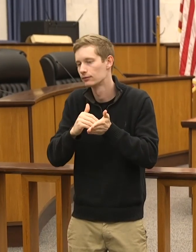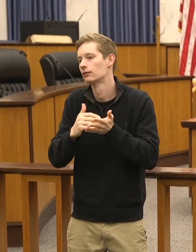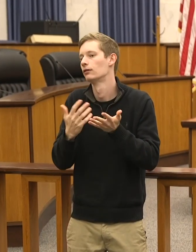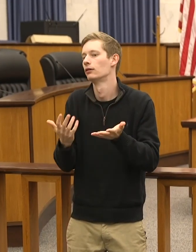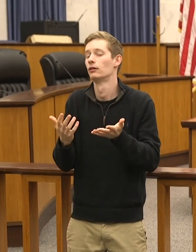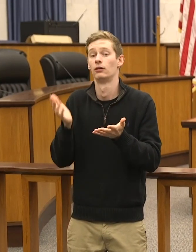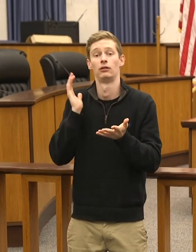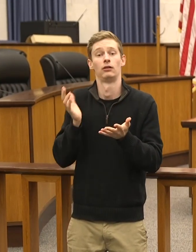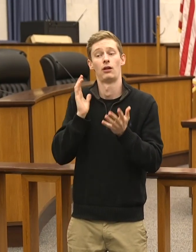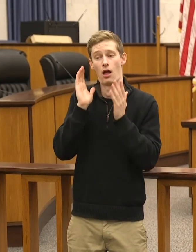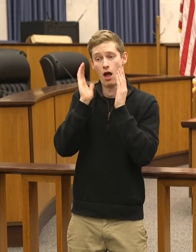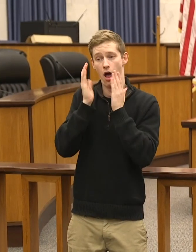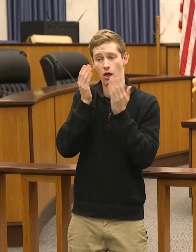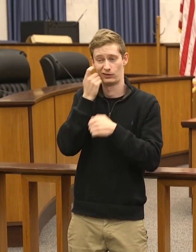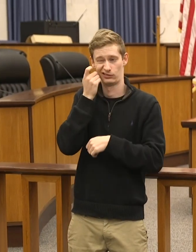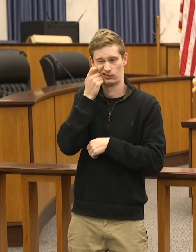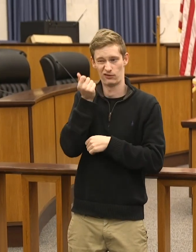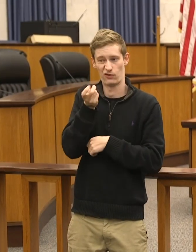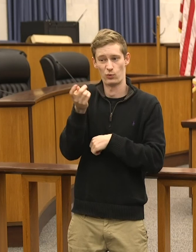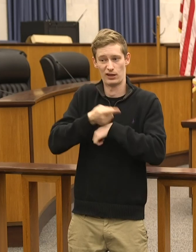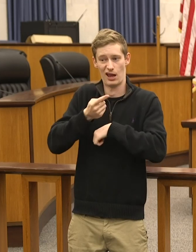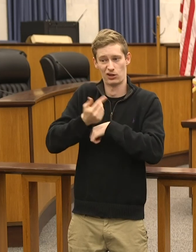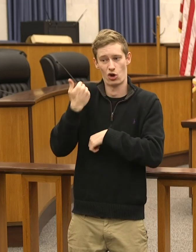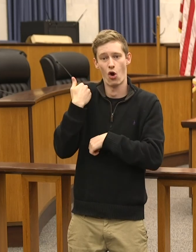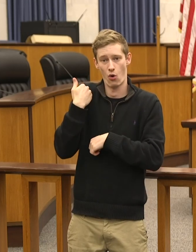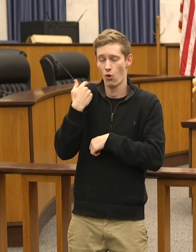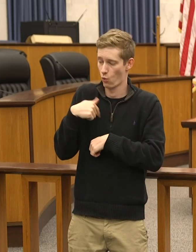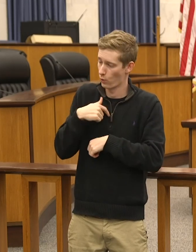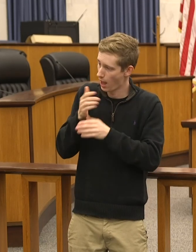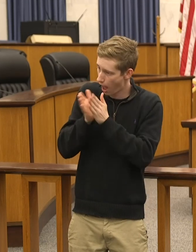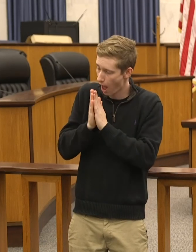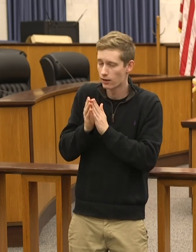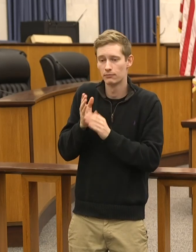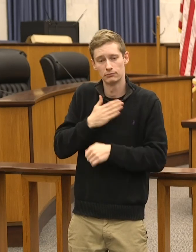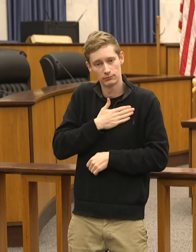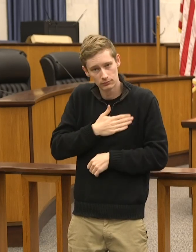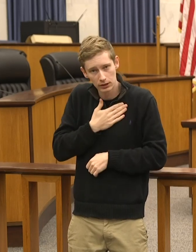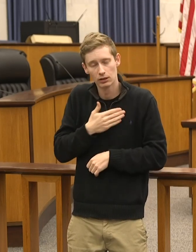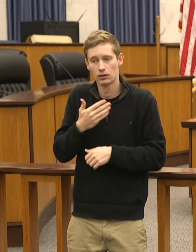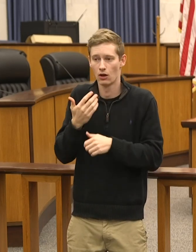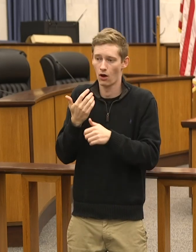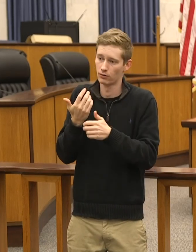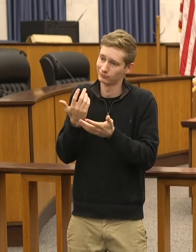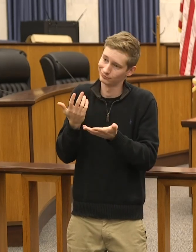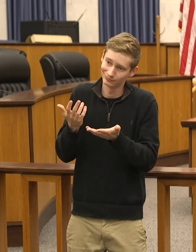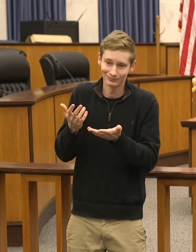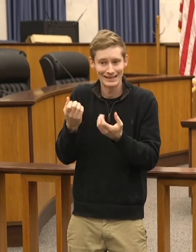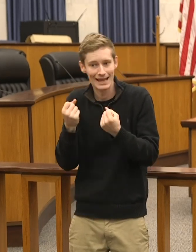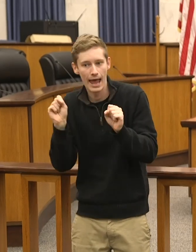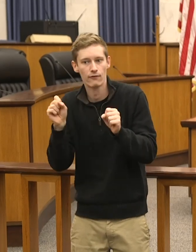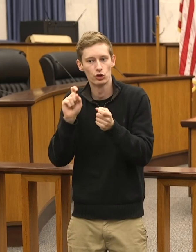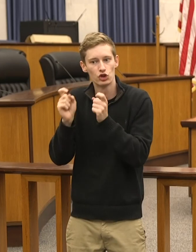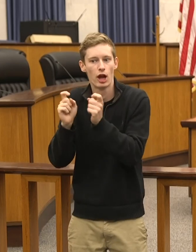had Halloween just a few days ago, we asked folks to do it safely or do our best to avoid it. We have to obviously tweak